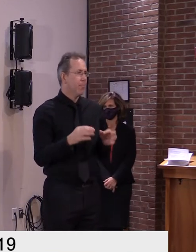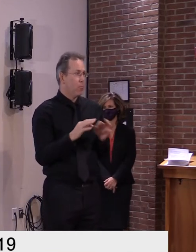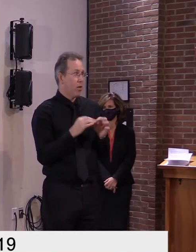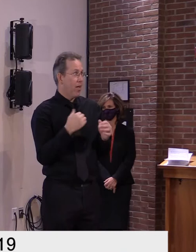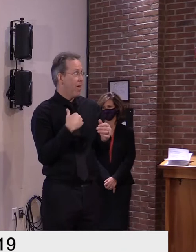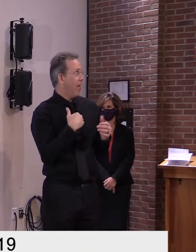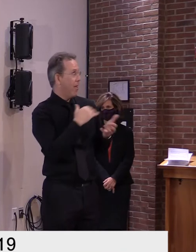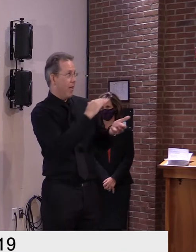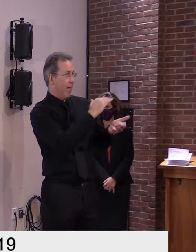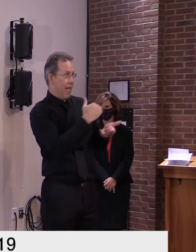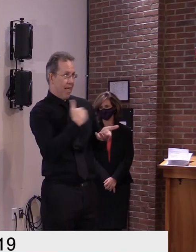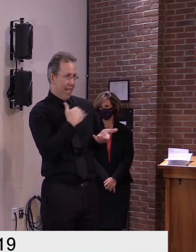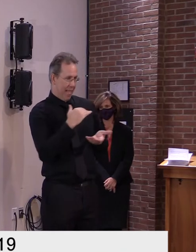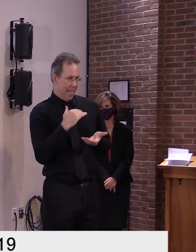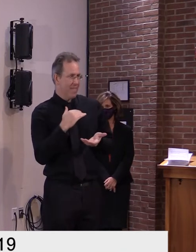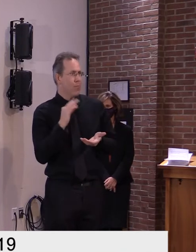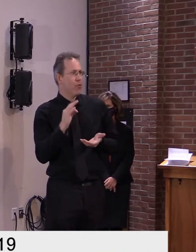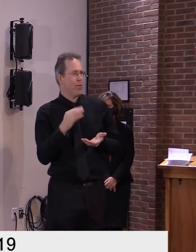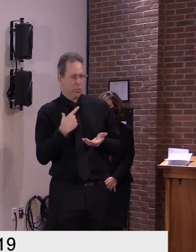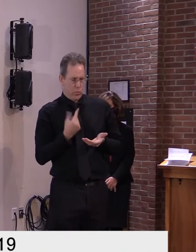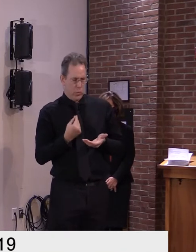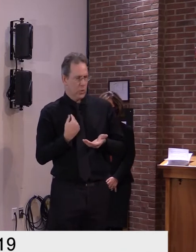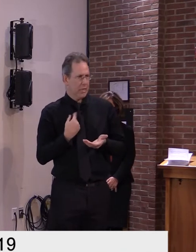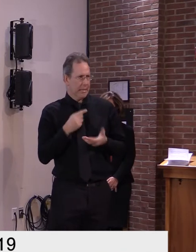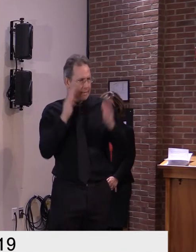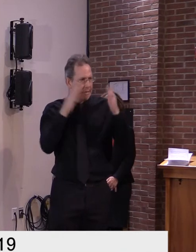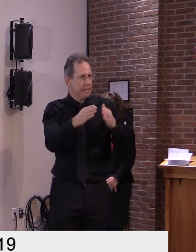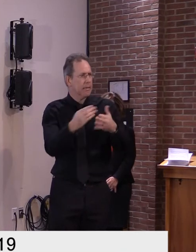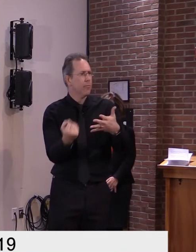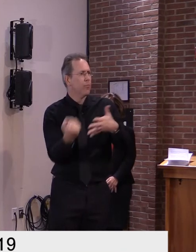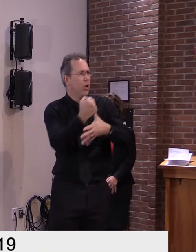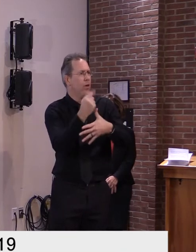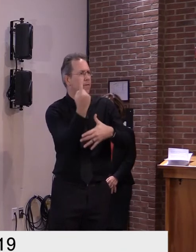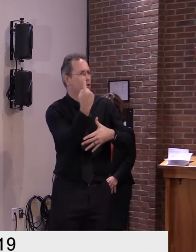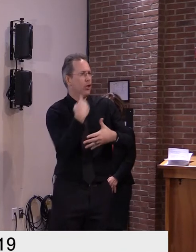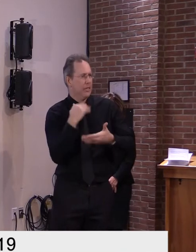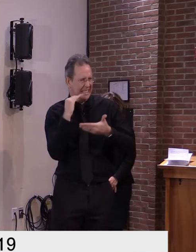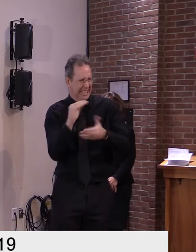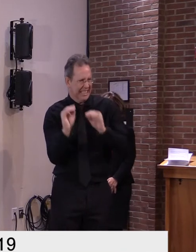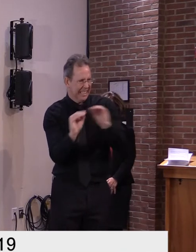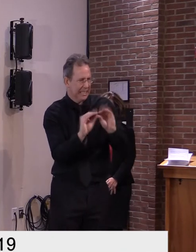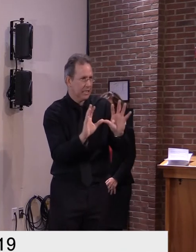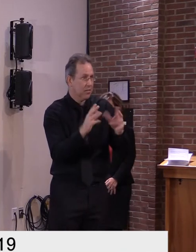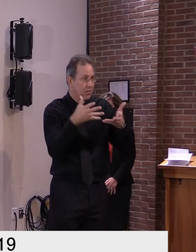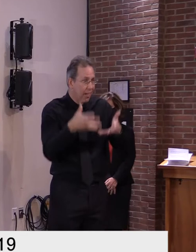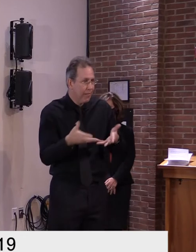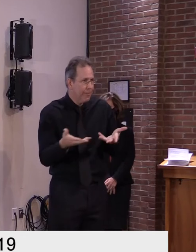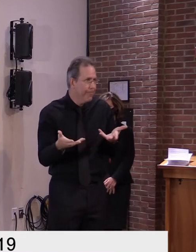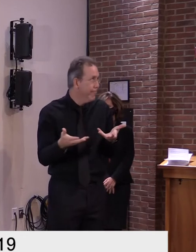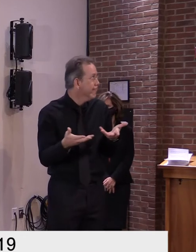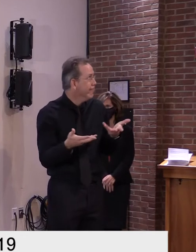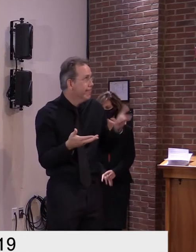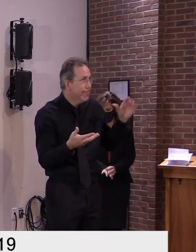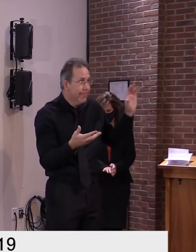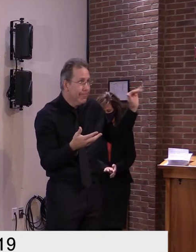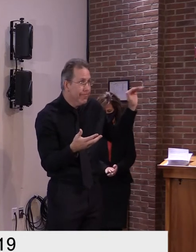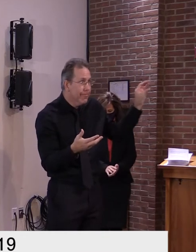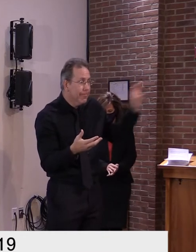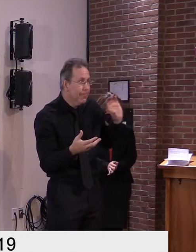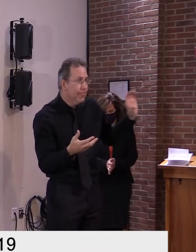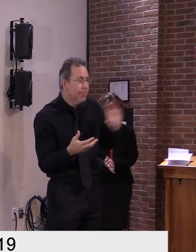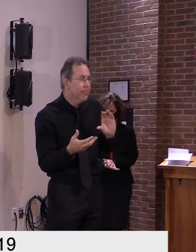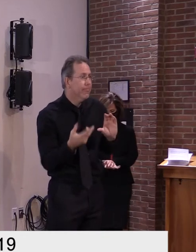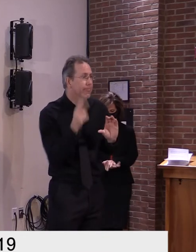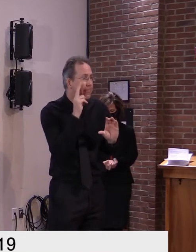that we're setting up that the governor referred to. And finally, just make a plea to your